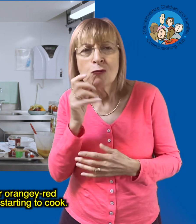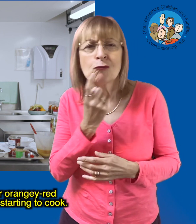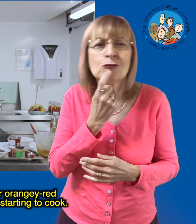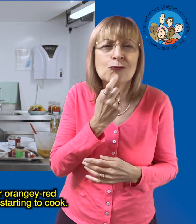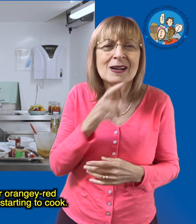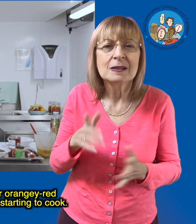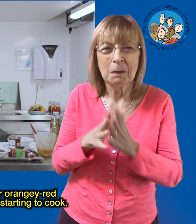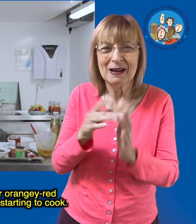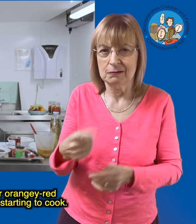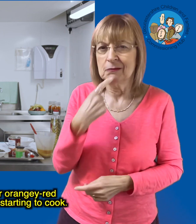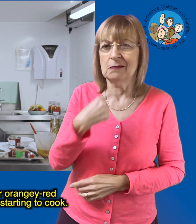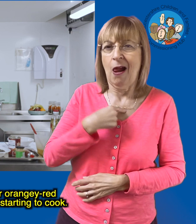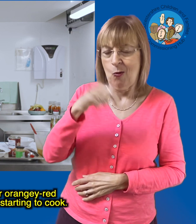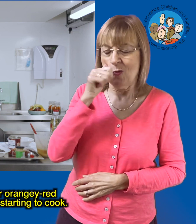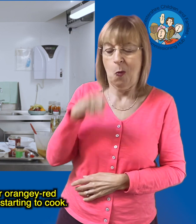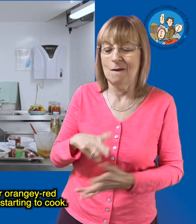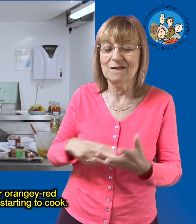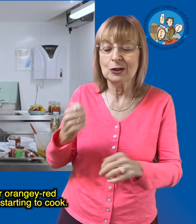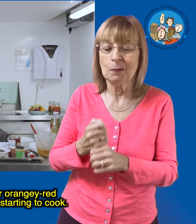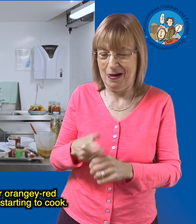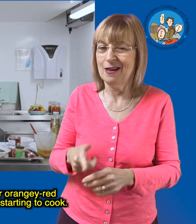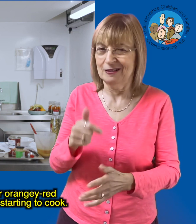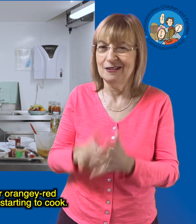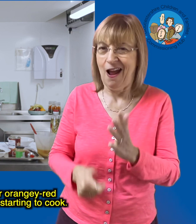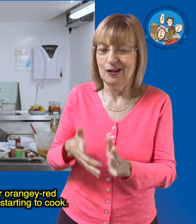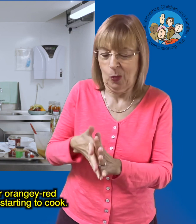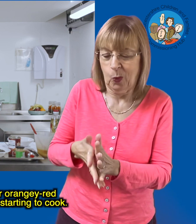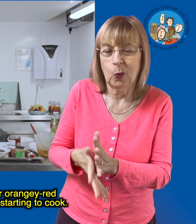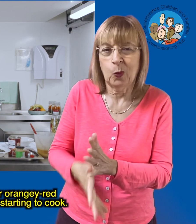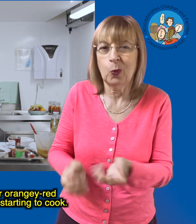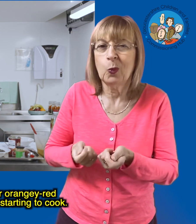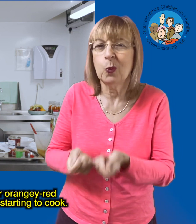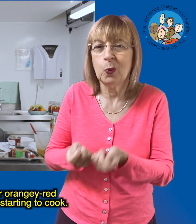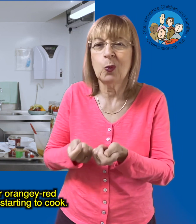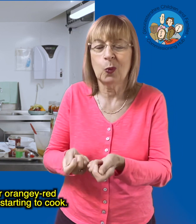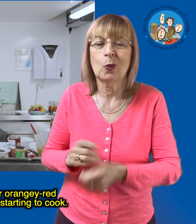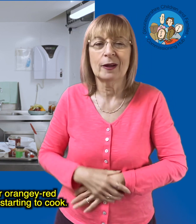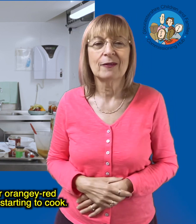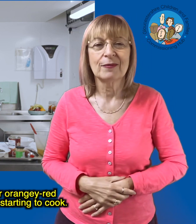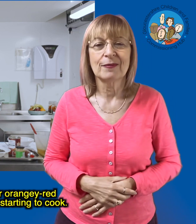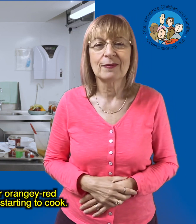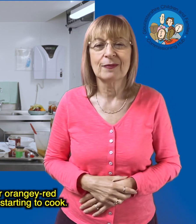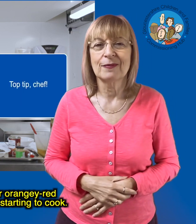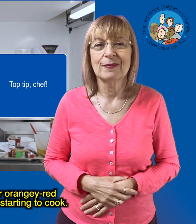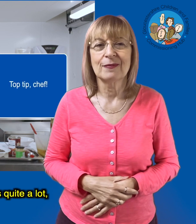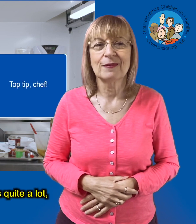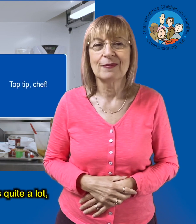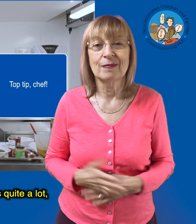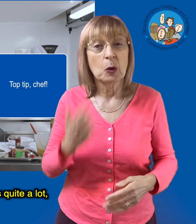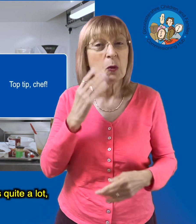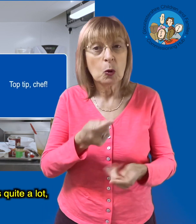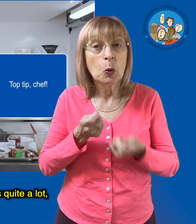and the carrot seems to go more orange, deeper orangey red, and that will indicate then that the vegetables is starting to cook.